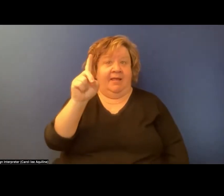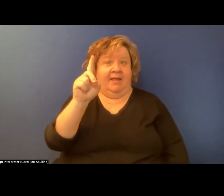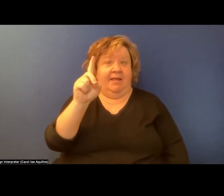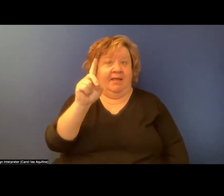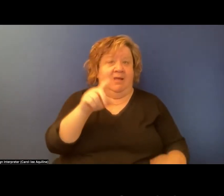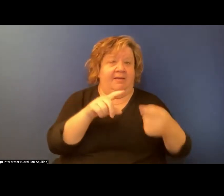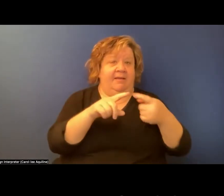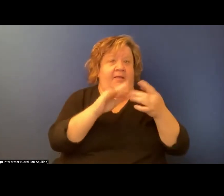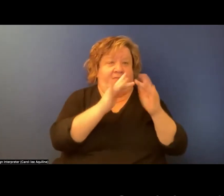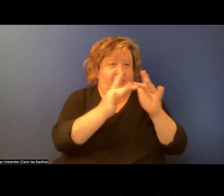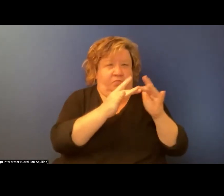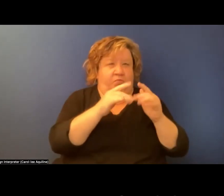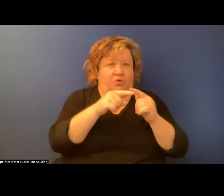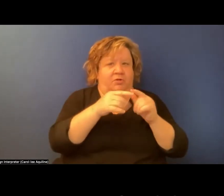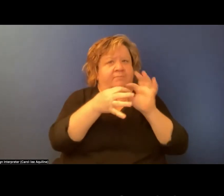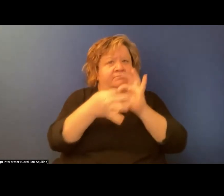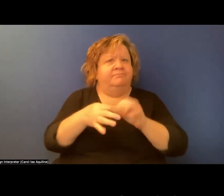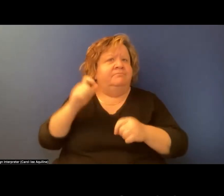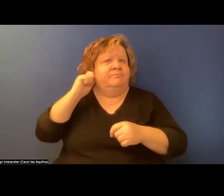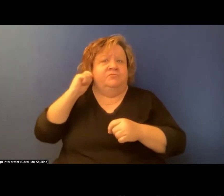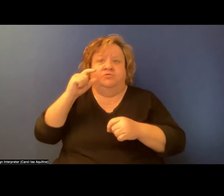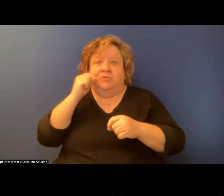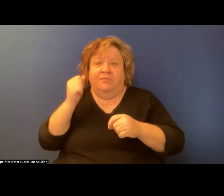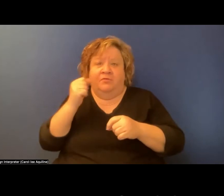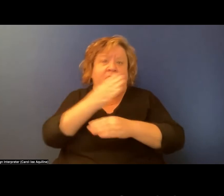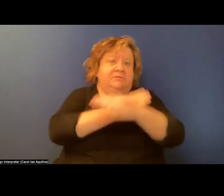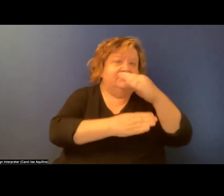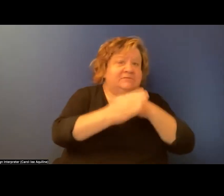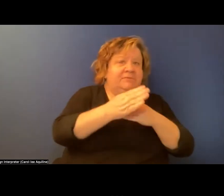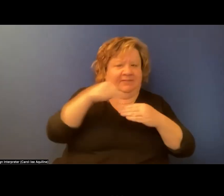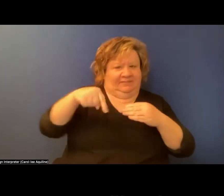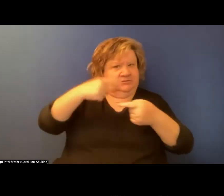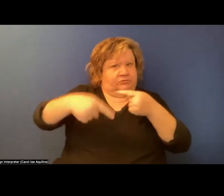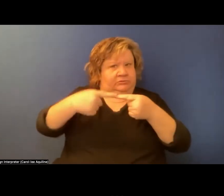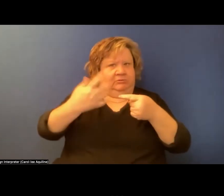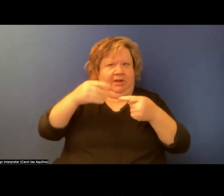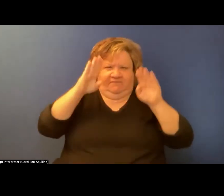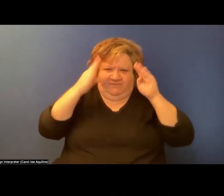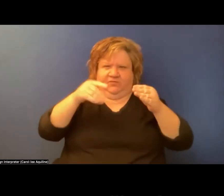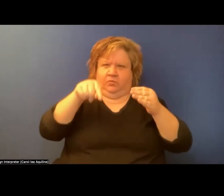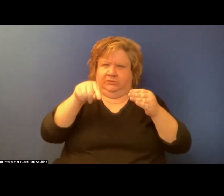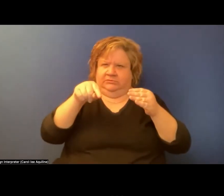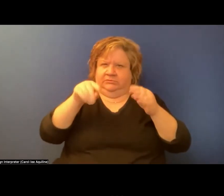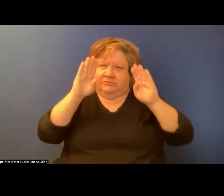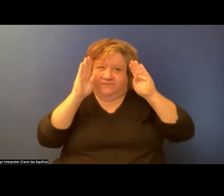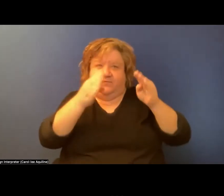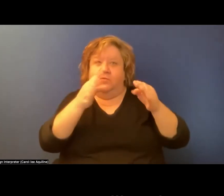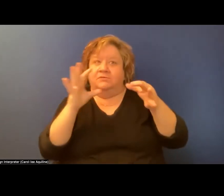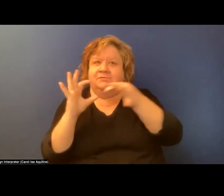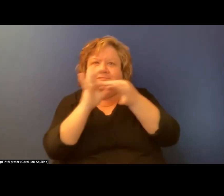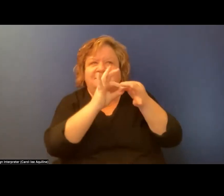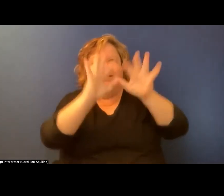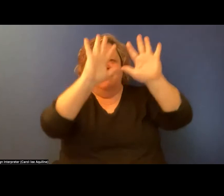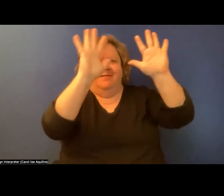of this year's Commission on the Status of Women that focuses on climate action. We need to ensure ambitious language in the Commission